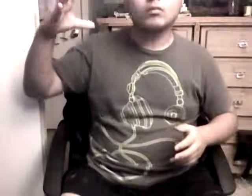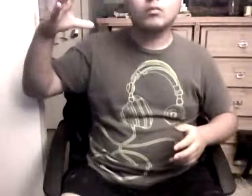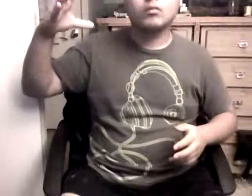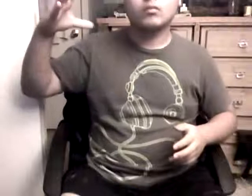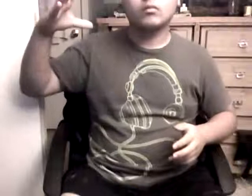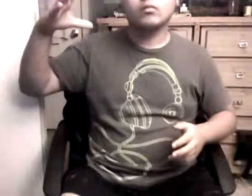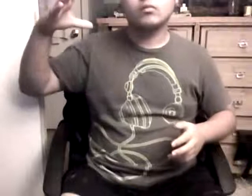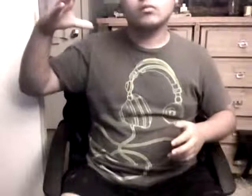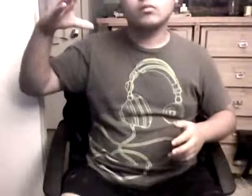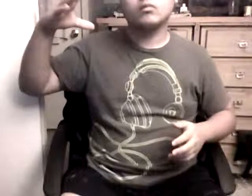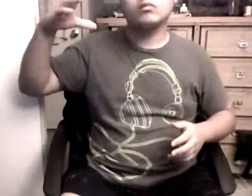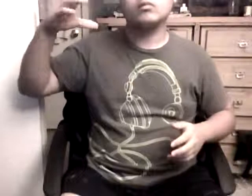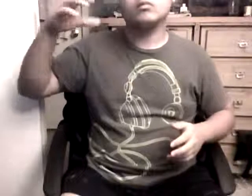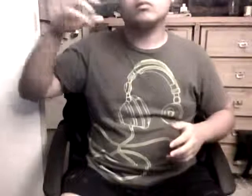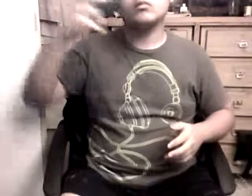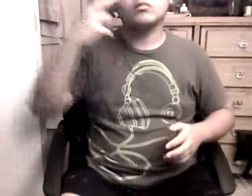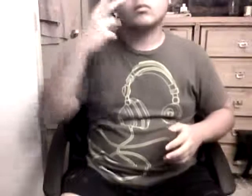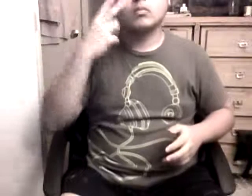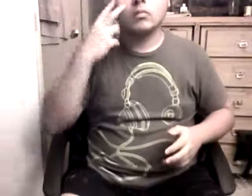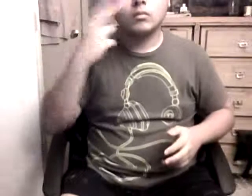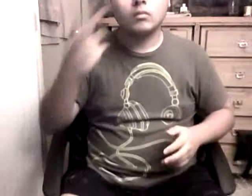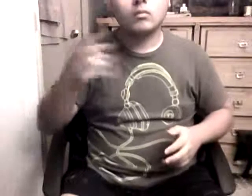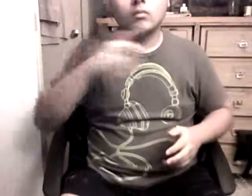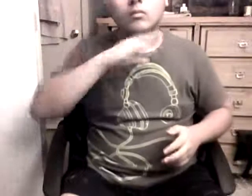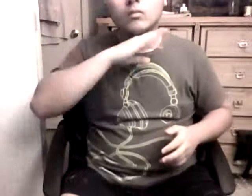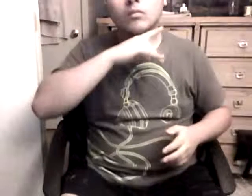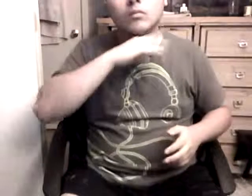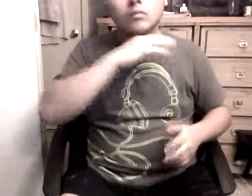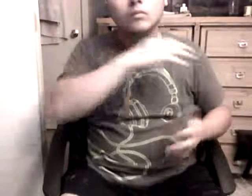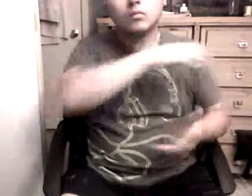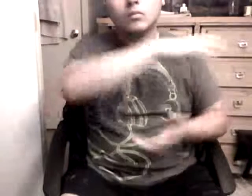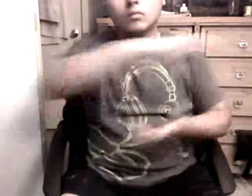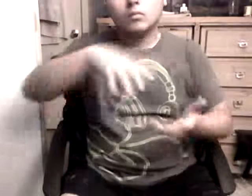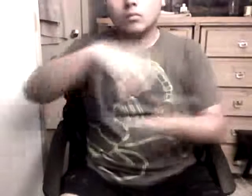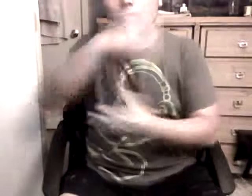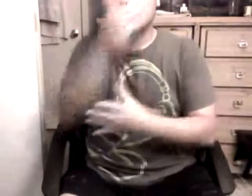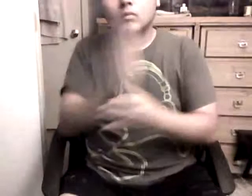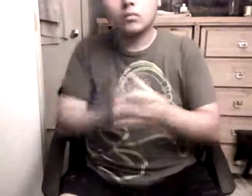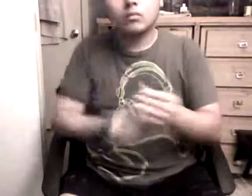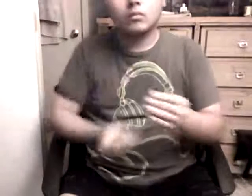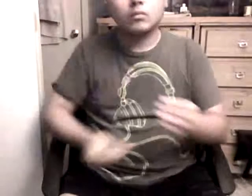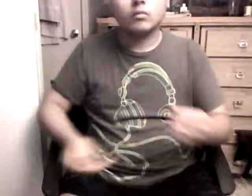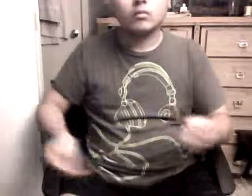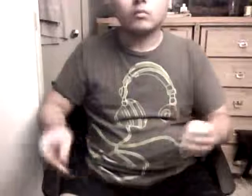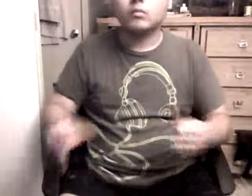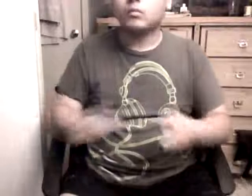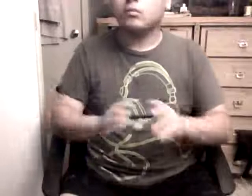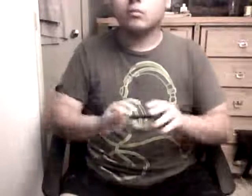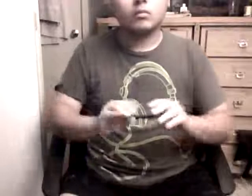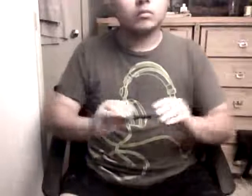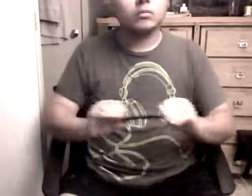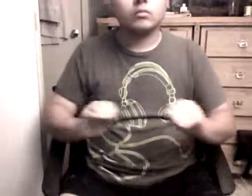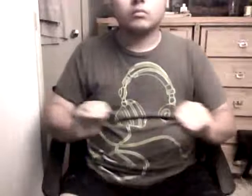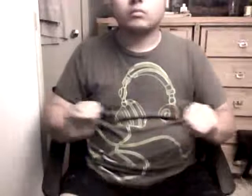face I see the dust cloud disappear Where it's all that